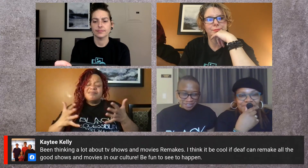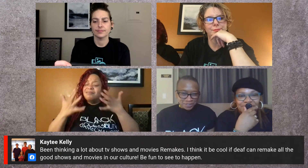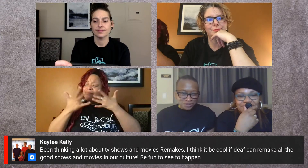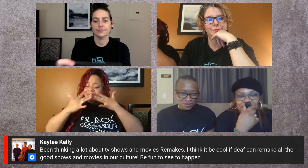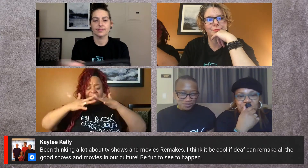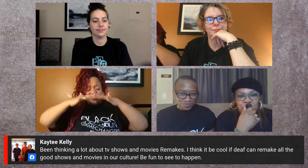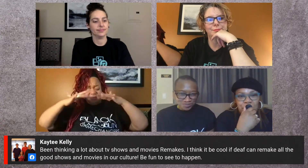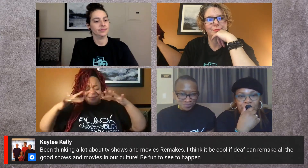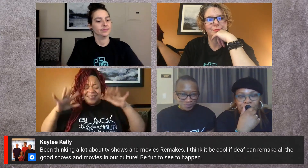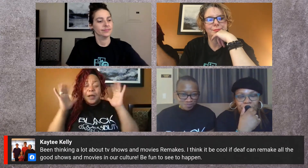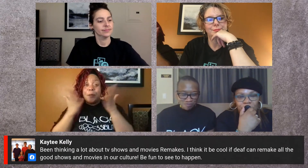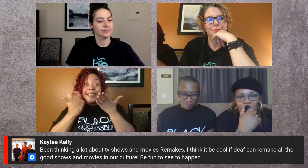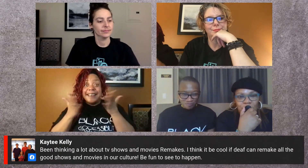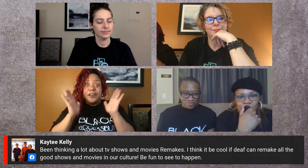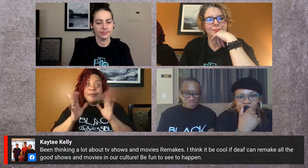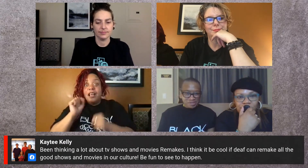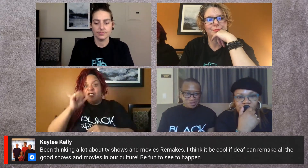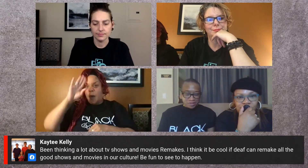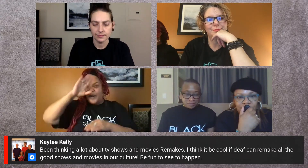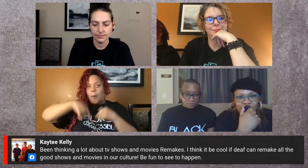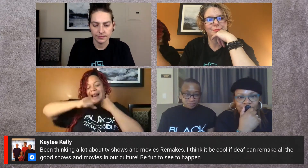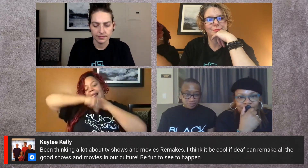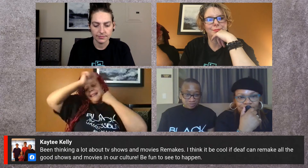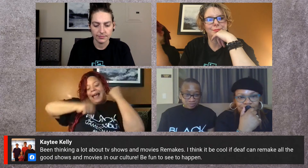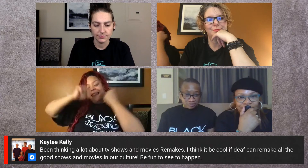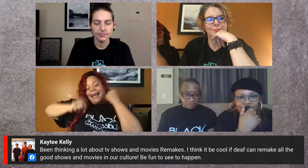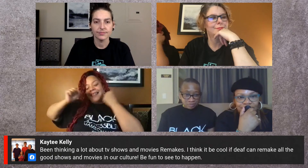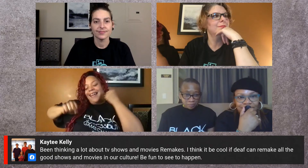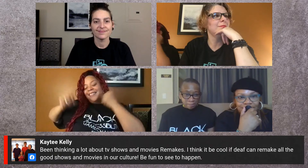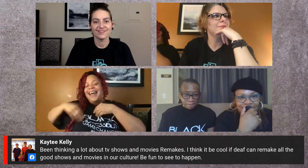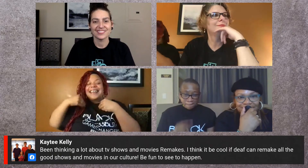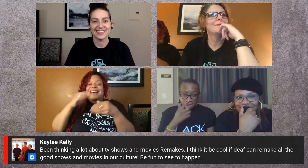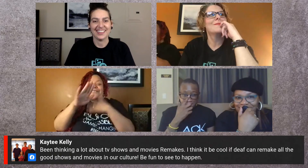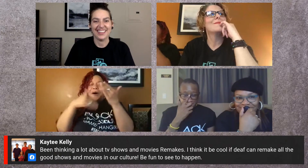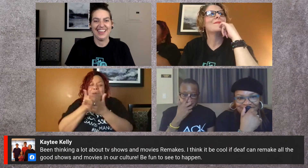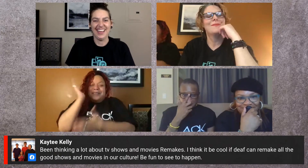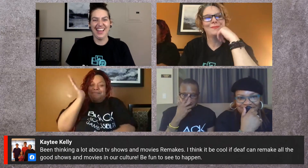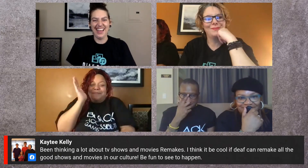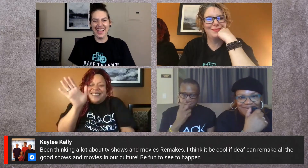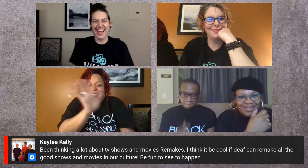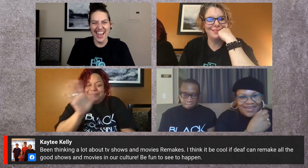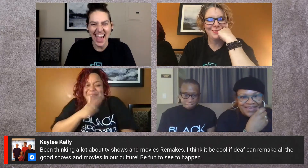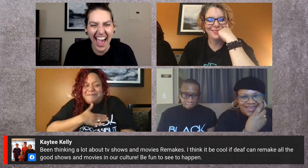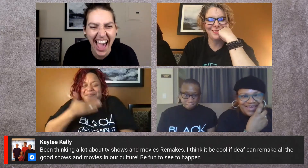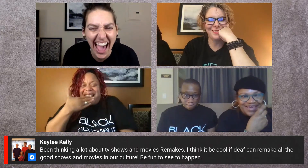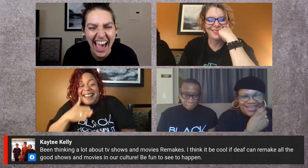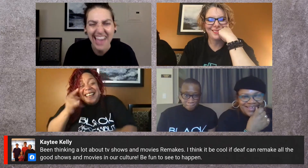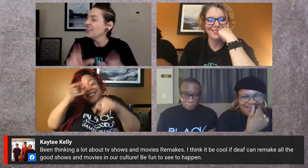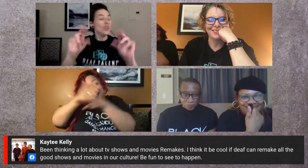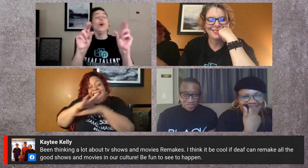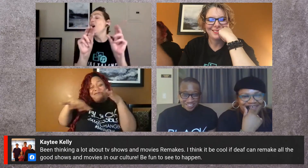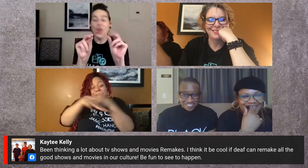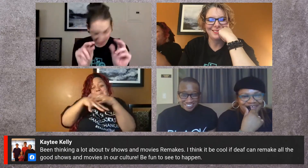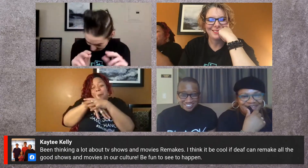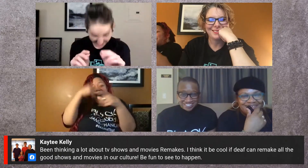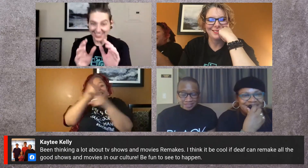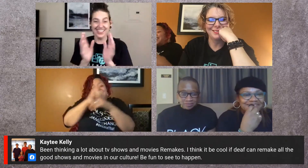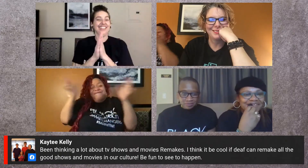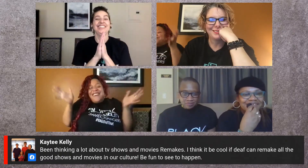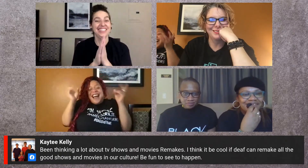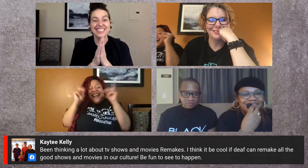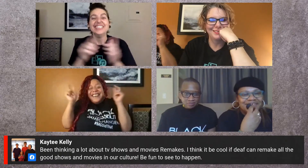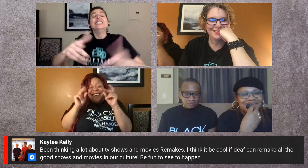We have so much support and diversity. And we're here. I know I can go on and on and on and on and on. So my